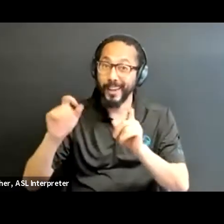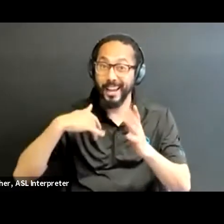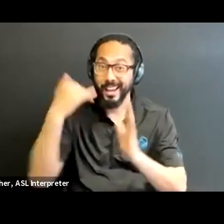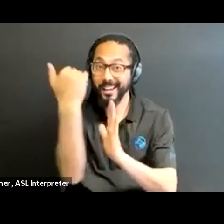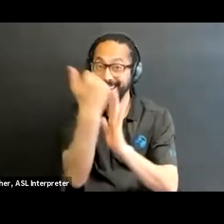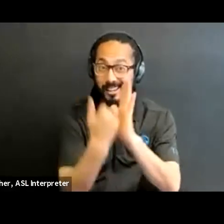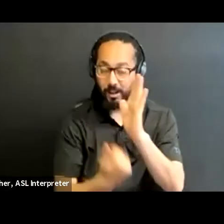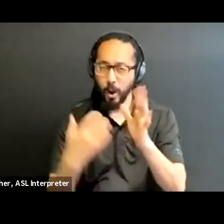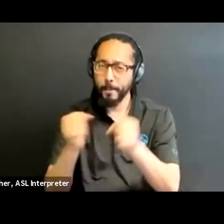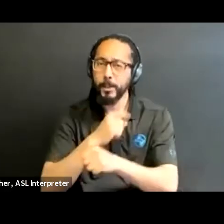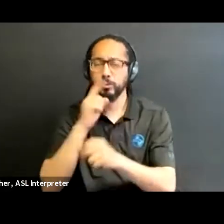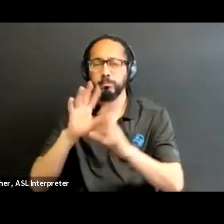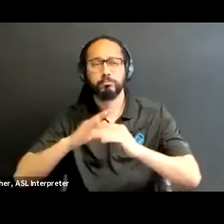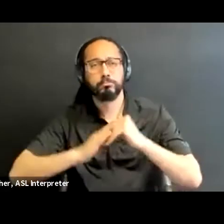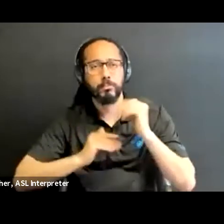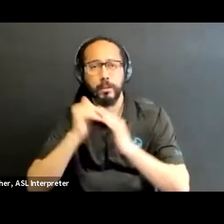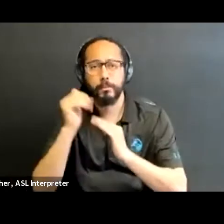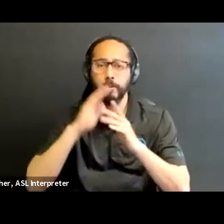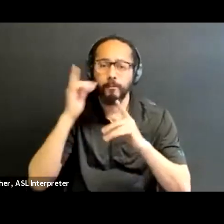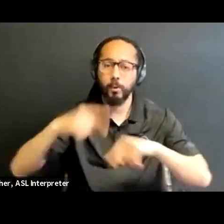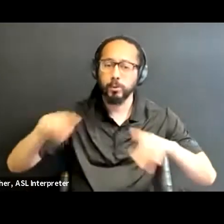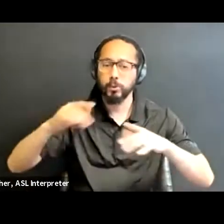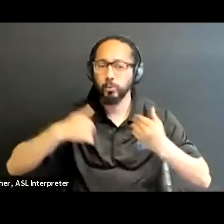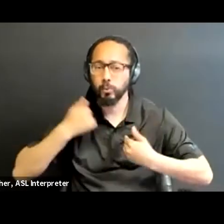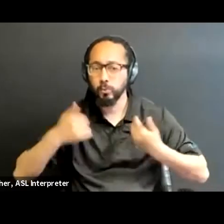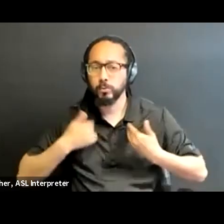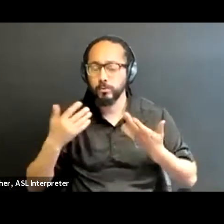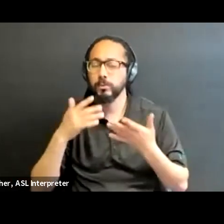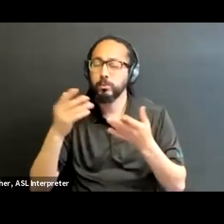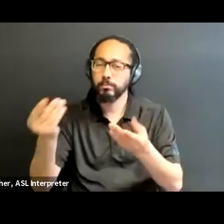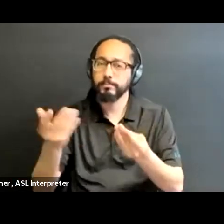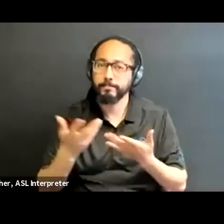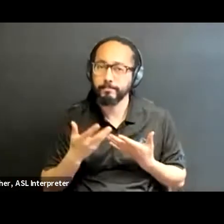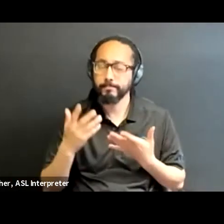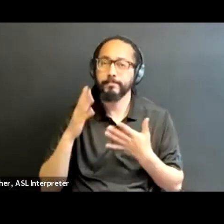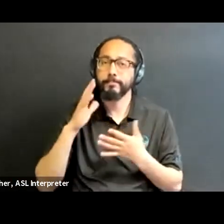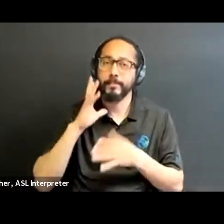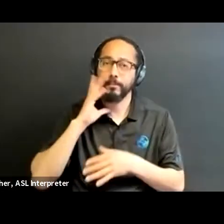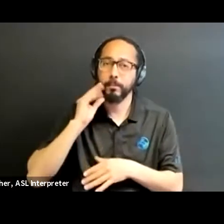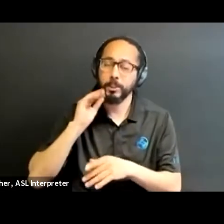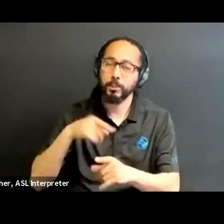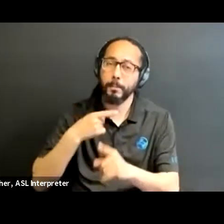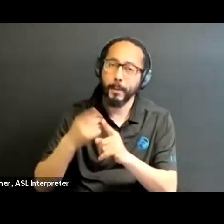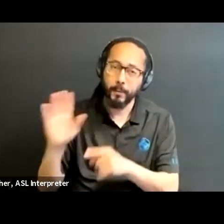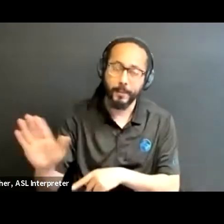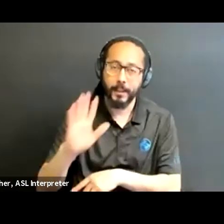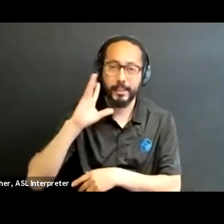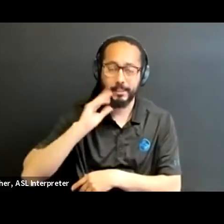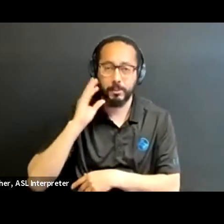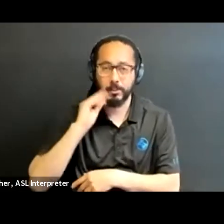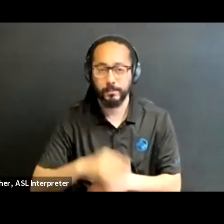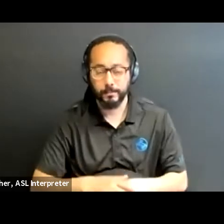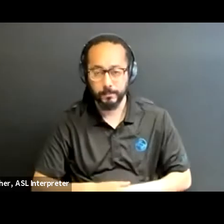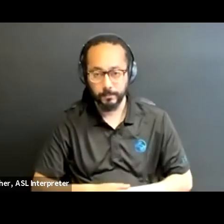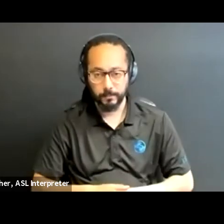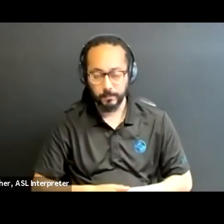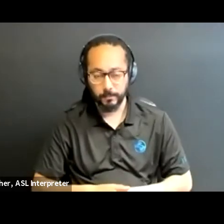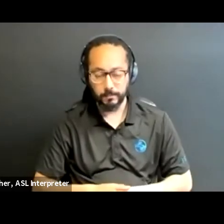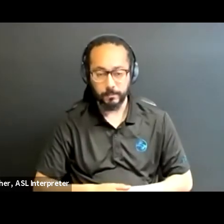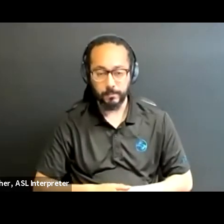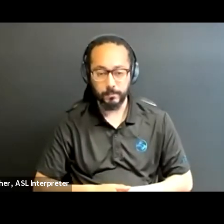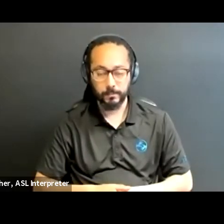to accurately give us information about their experiences. So we also navigated the risks